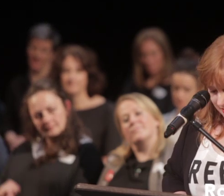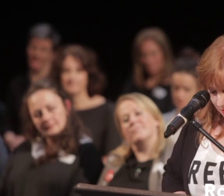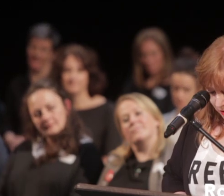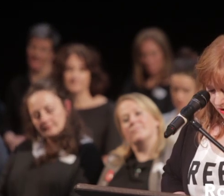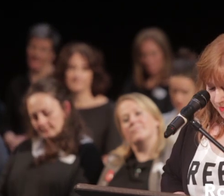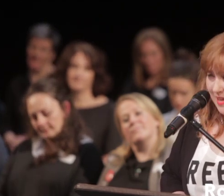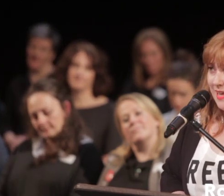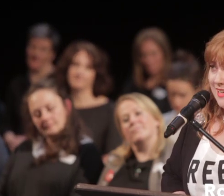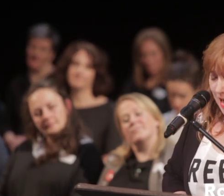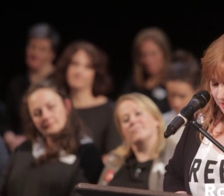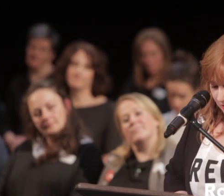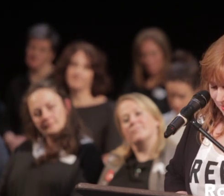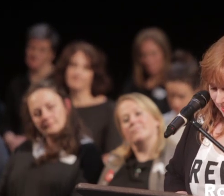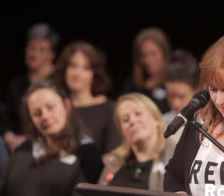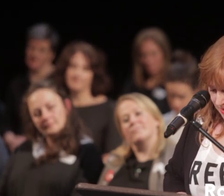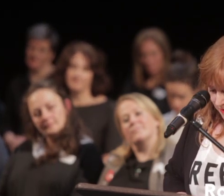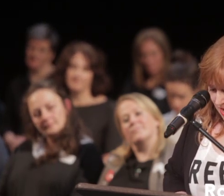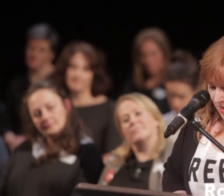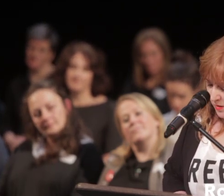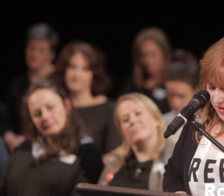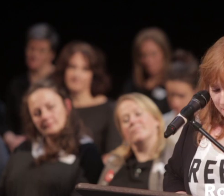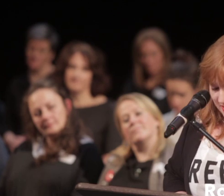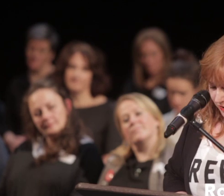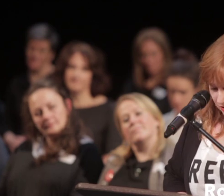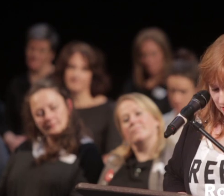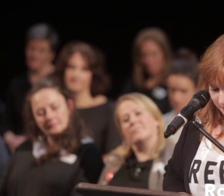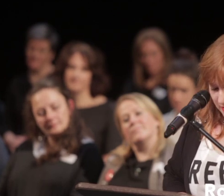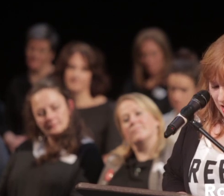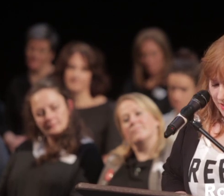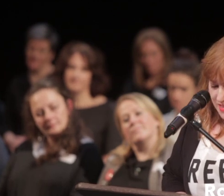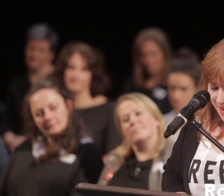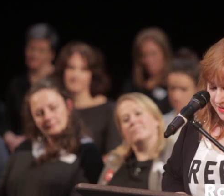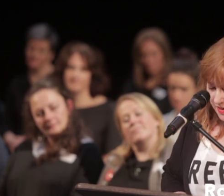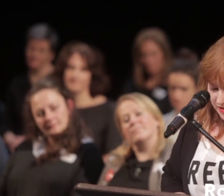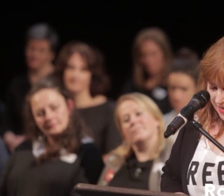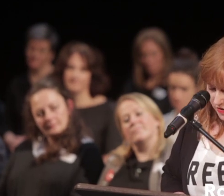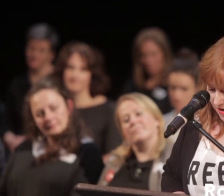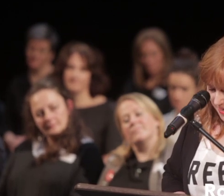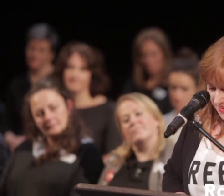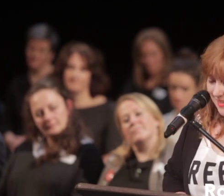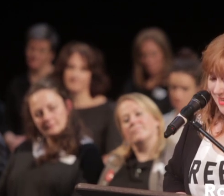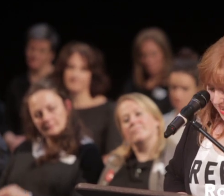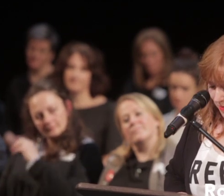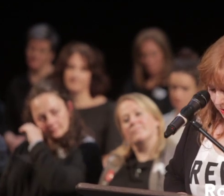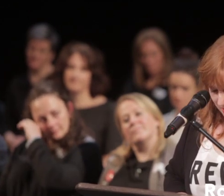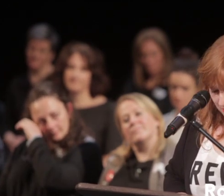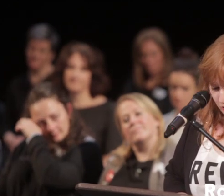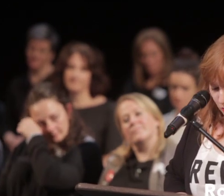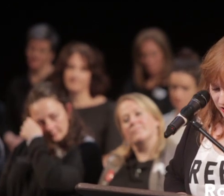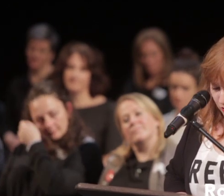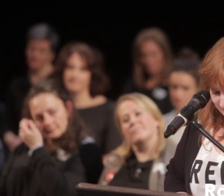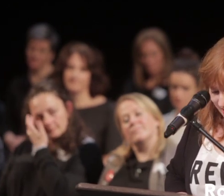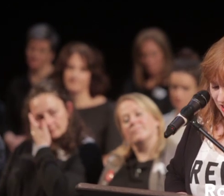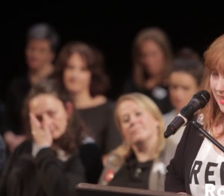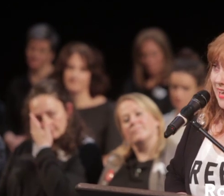the 2016 programme is an absolute necessity. This will not be difficult. The independent theatre sector in Ireland is led by women,